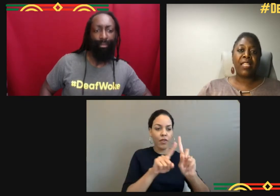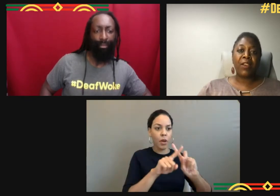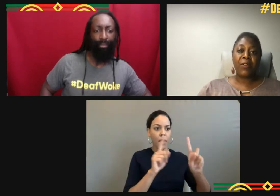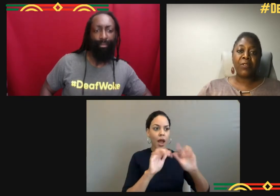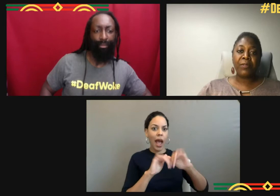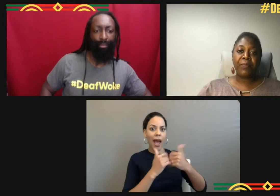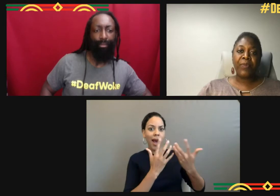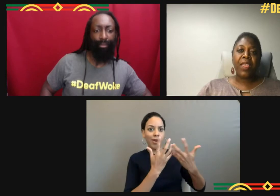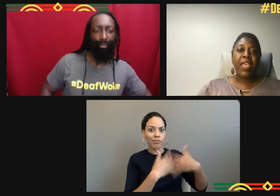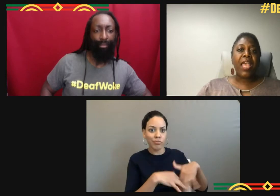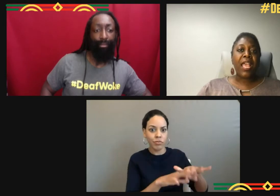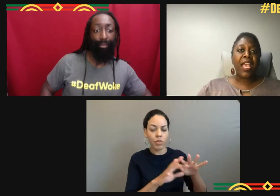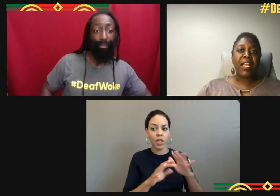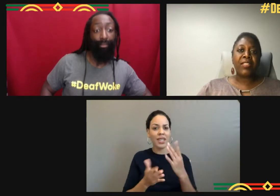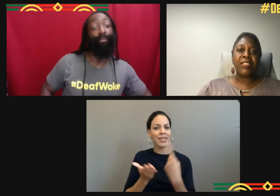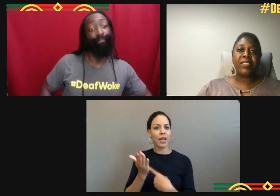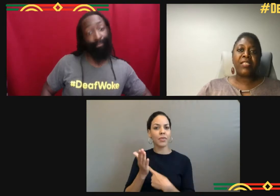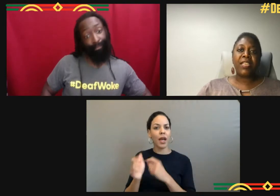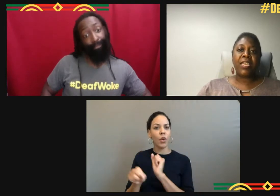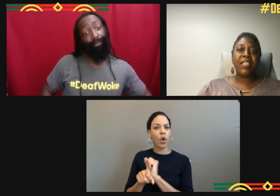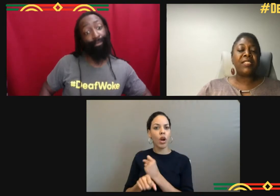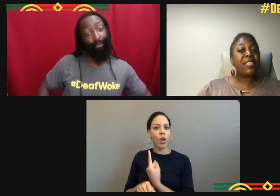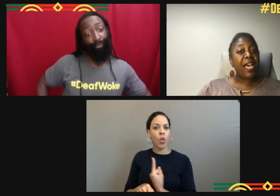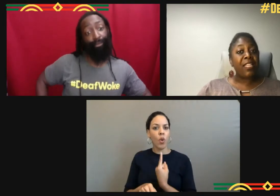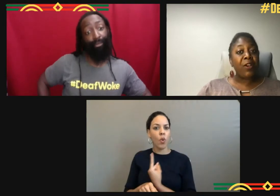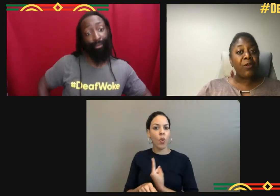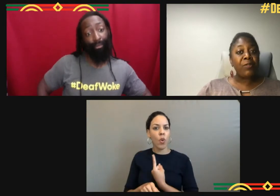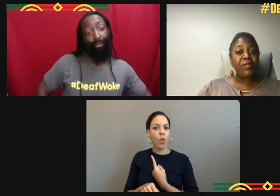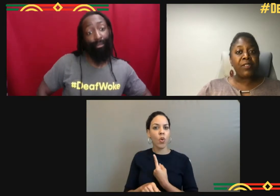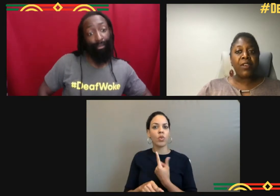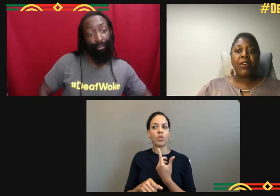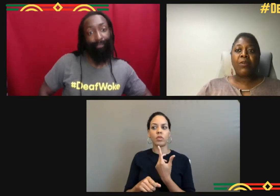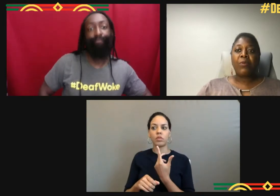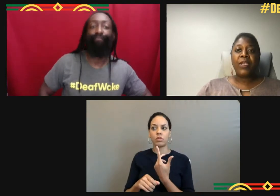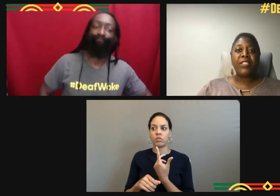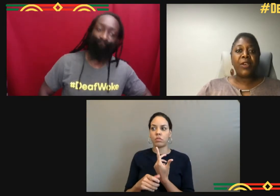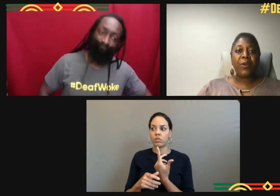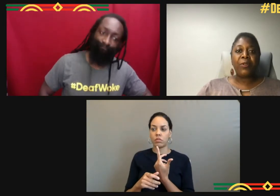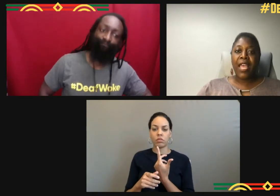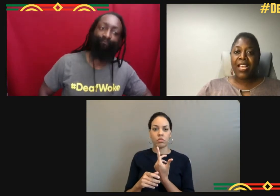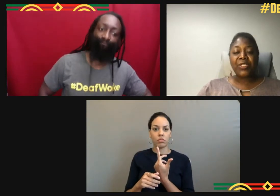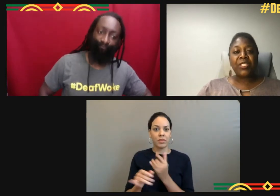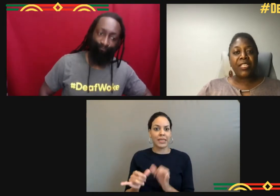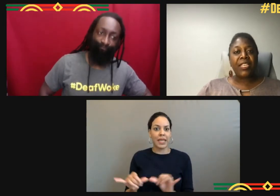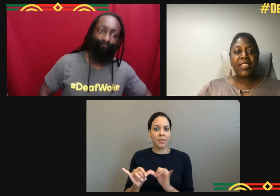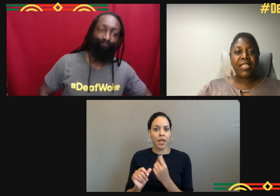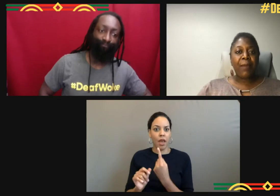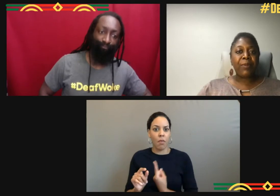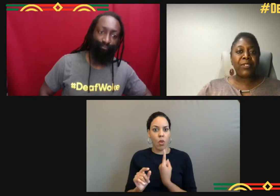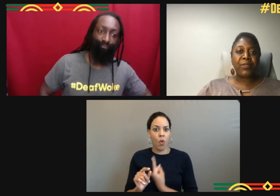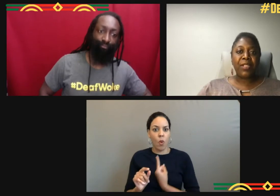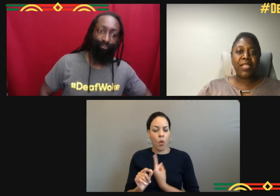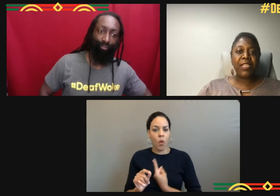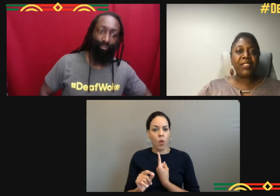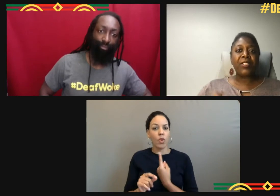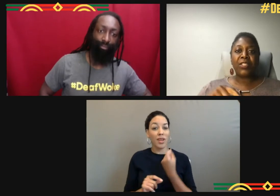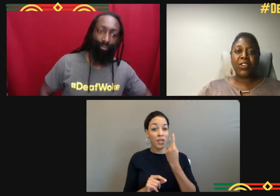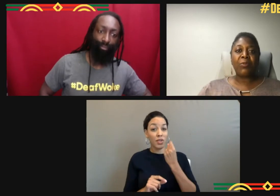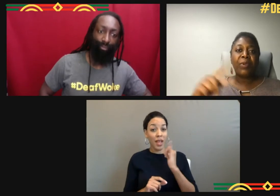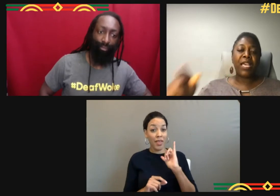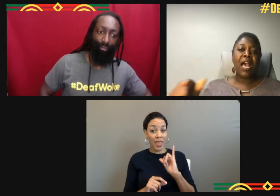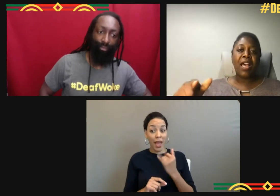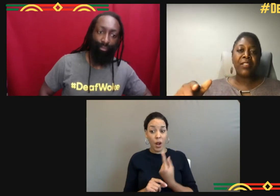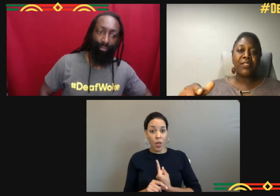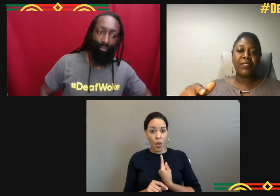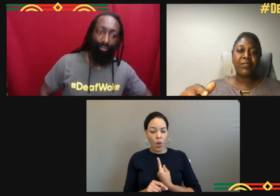very siloed, and in the silos, we don't actually get the opportunity to